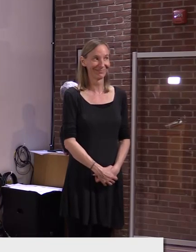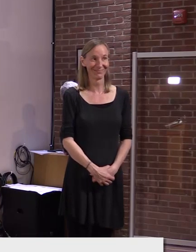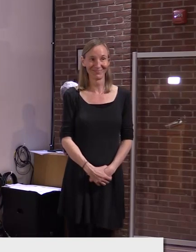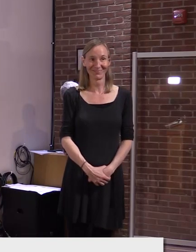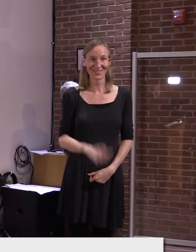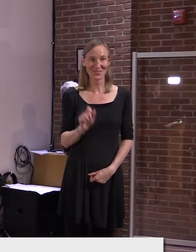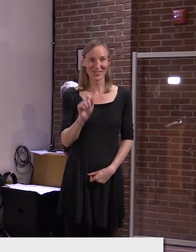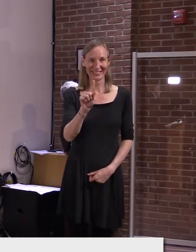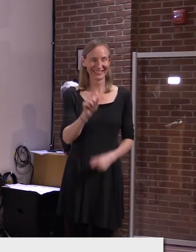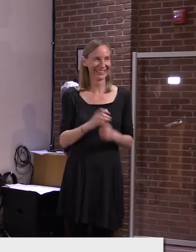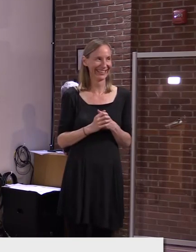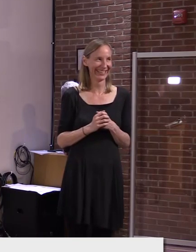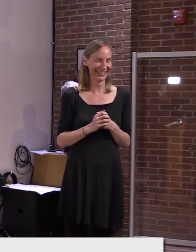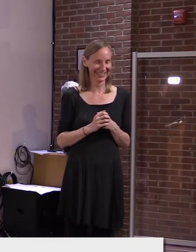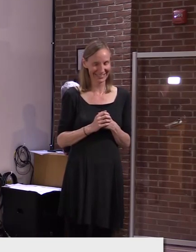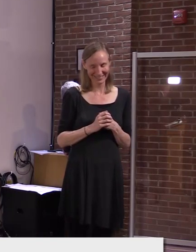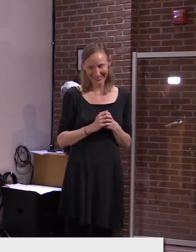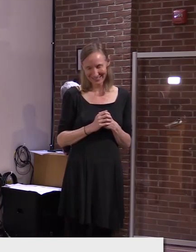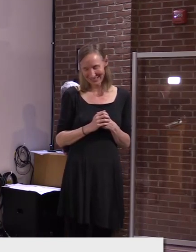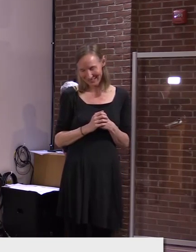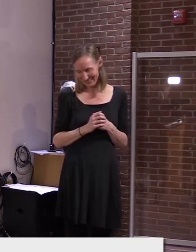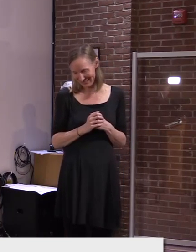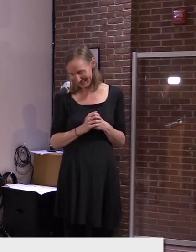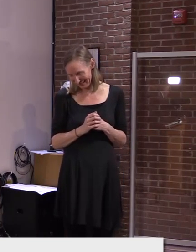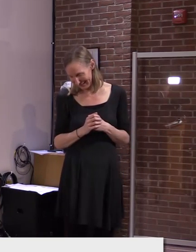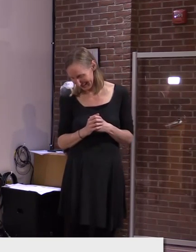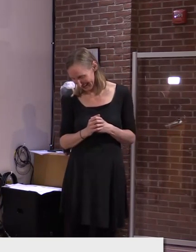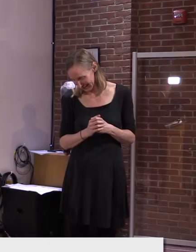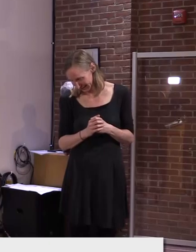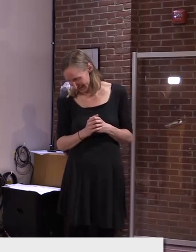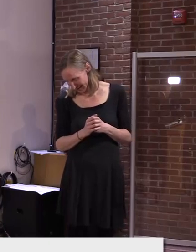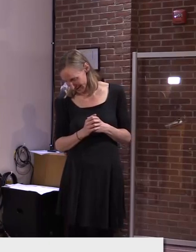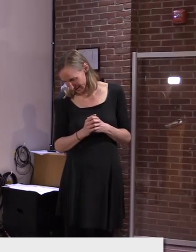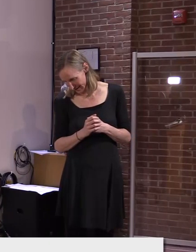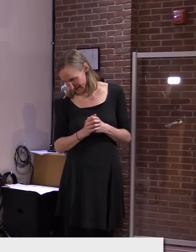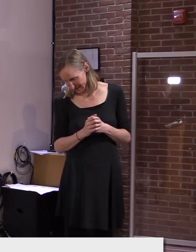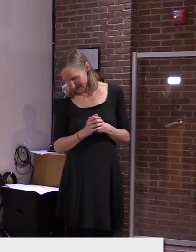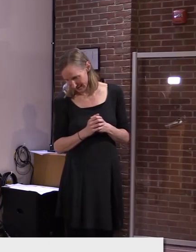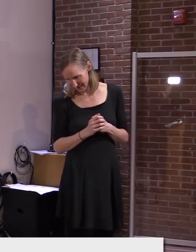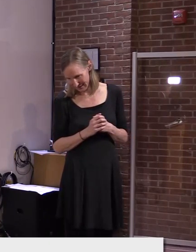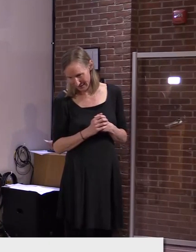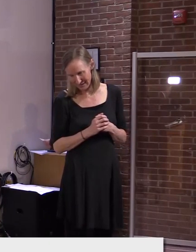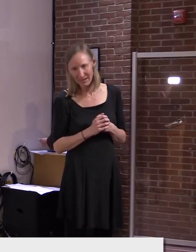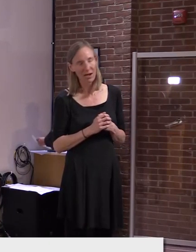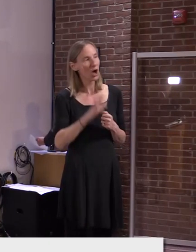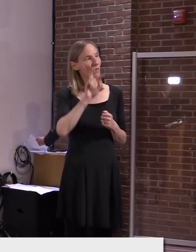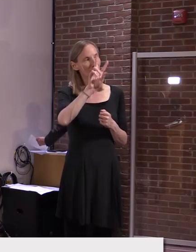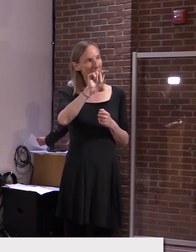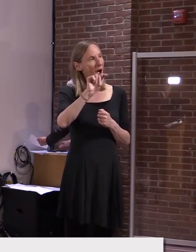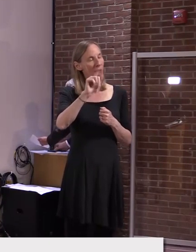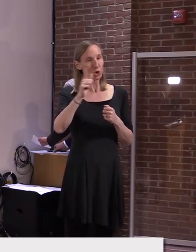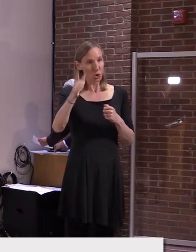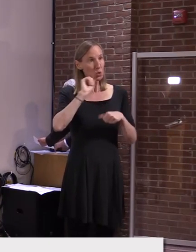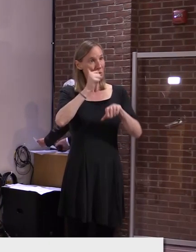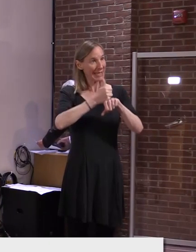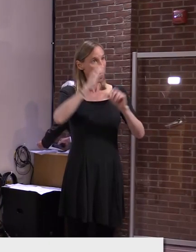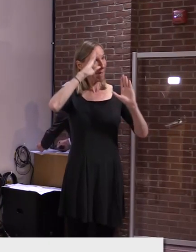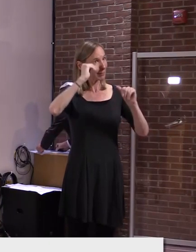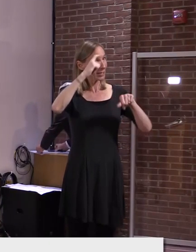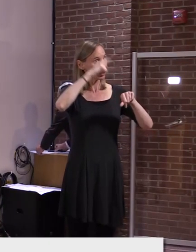One question, Governor. Vermont continues to meet or beat your timetable to